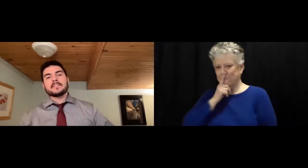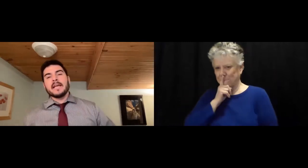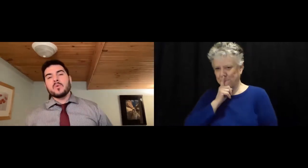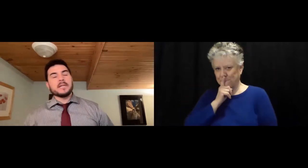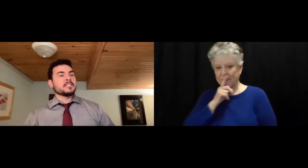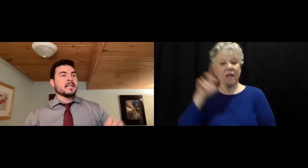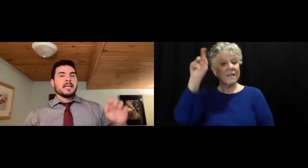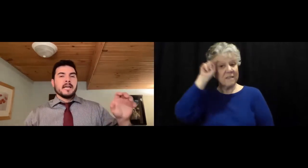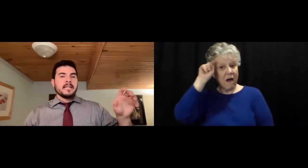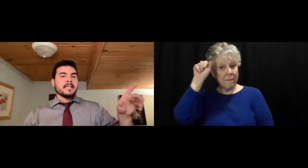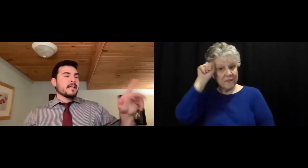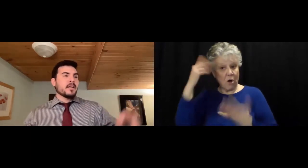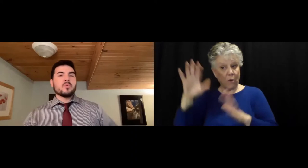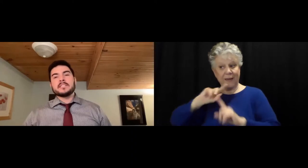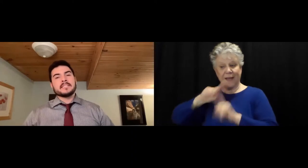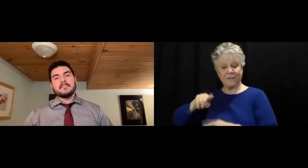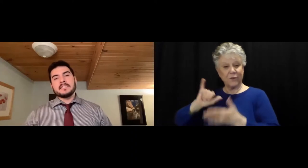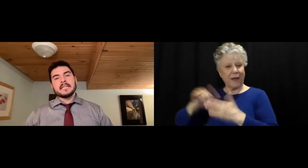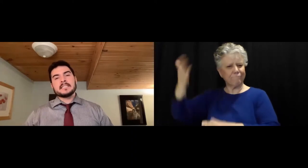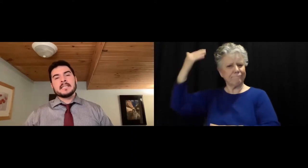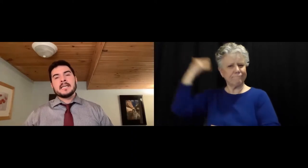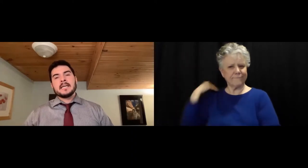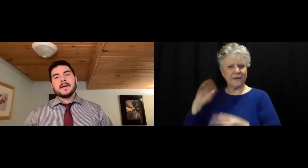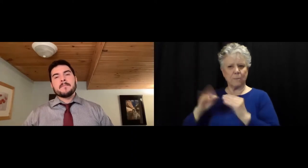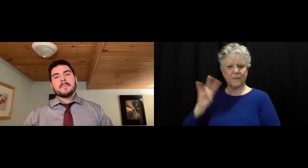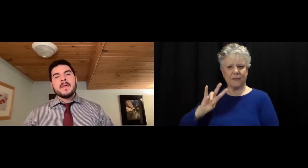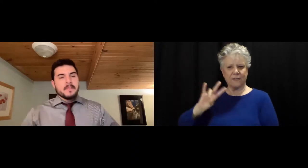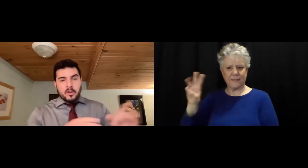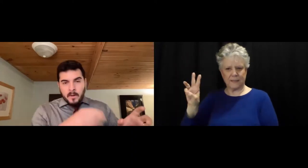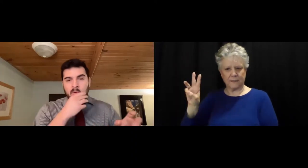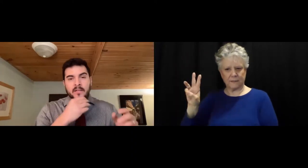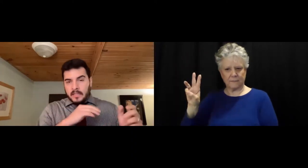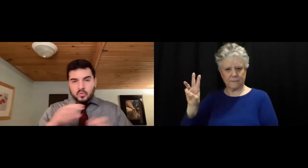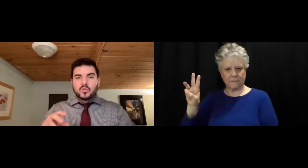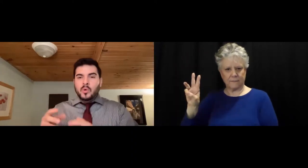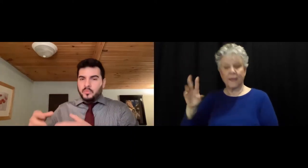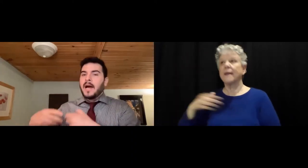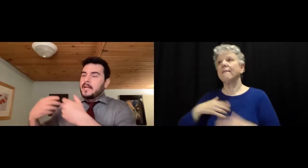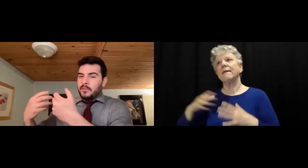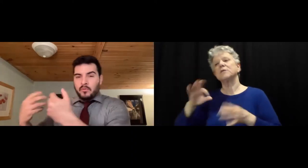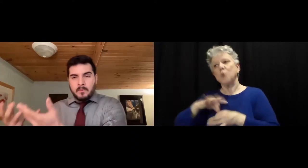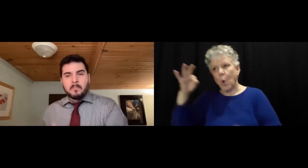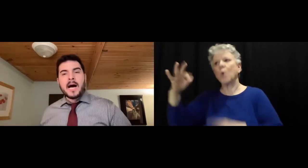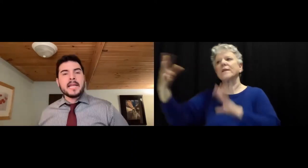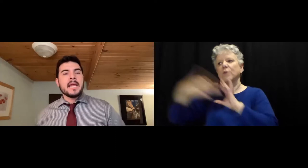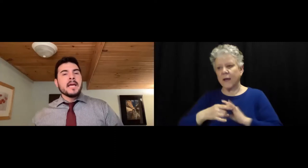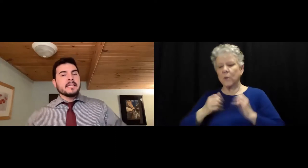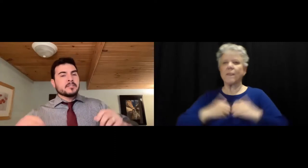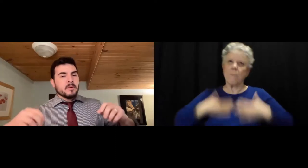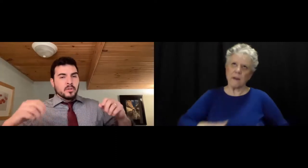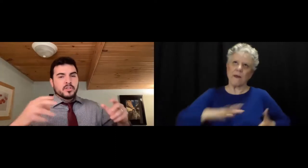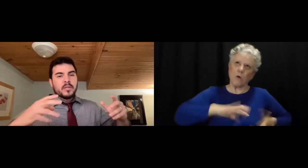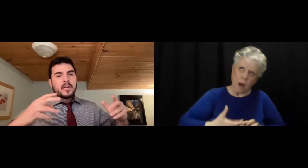already answered that question. He did that in question 76. The incorruptible intellectual soul is united with a corruptible body,